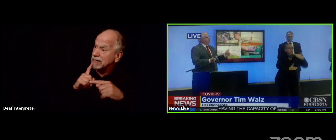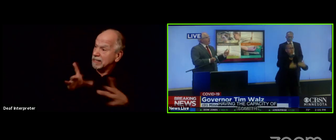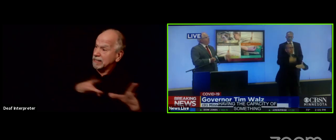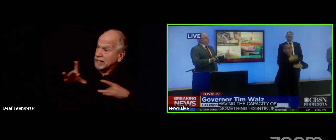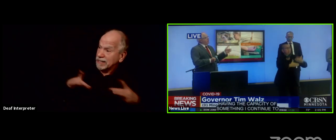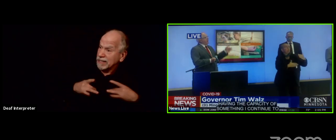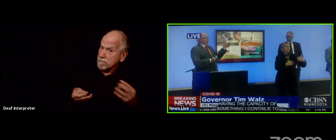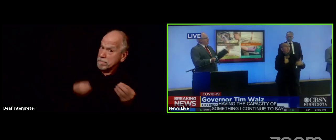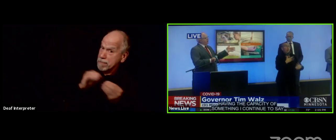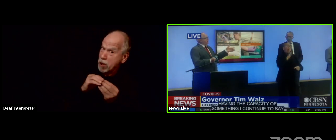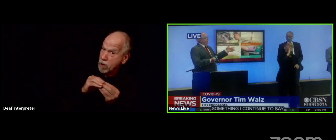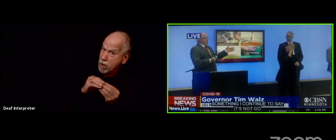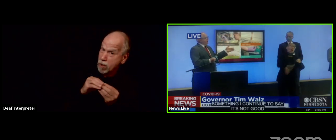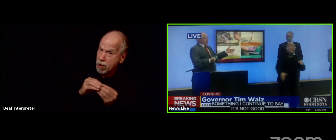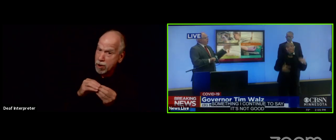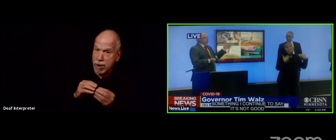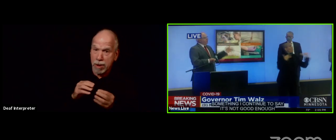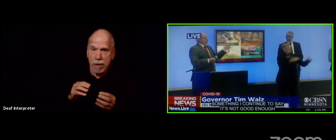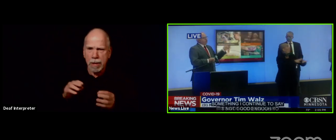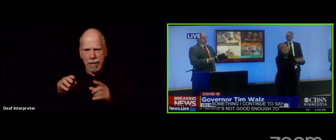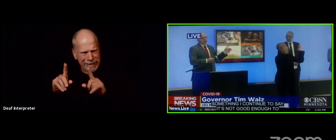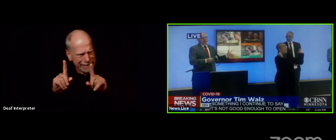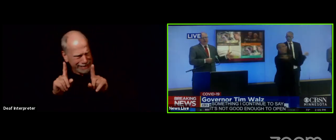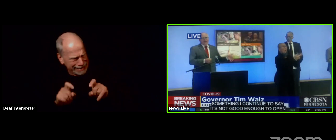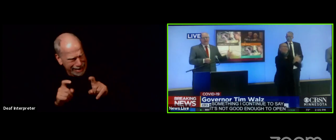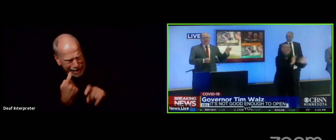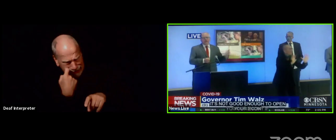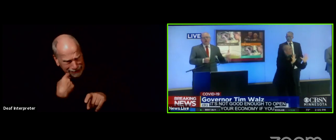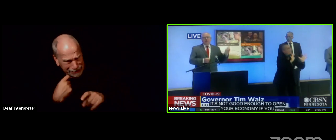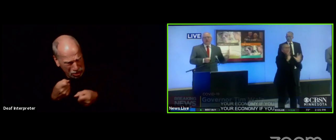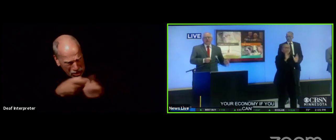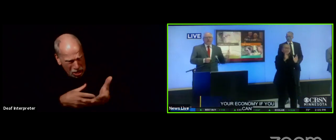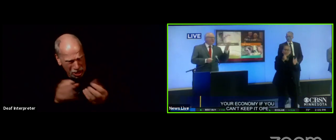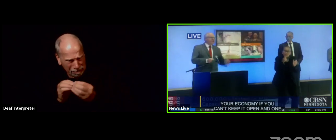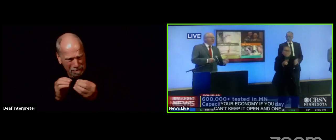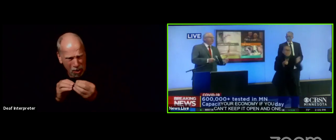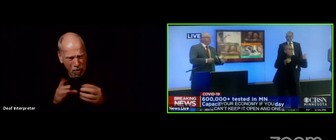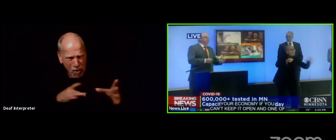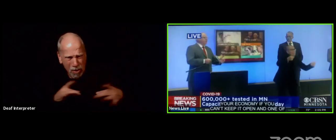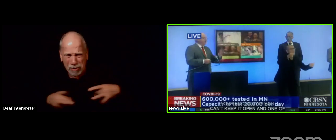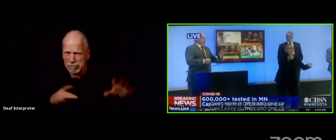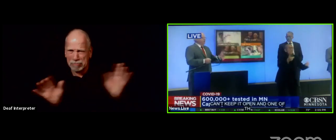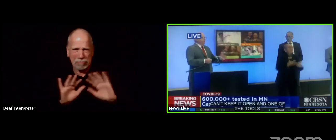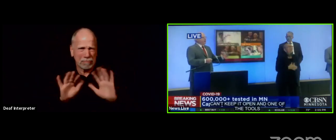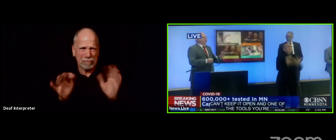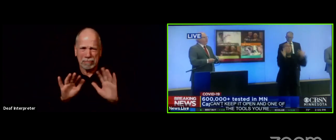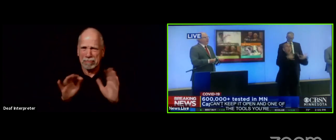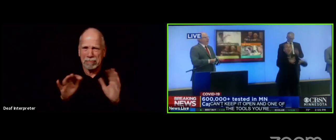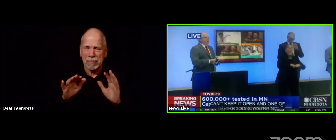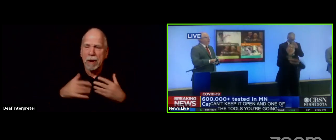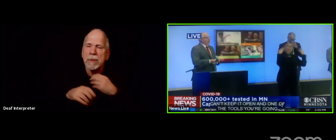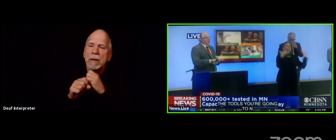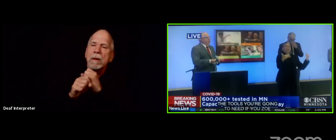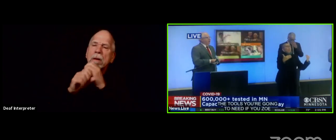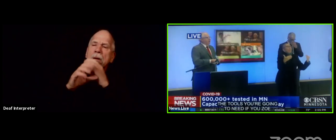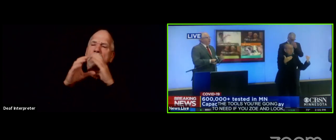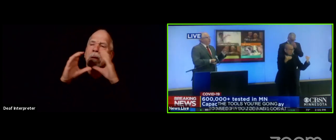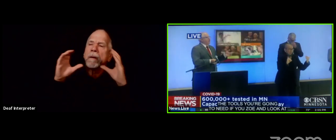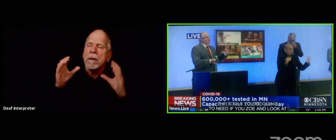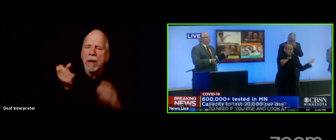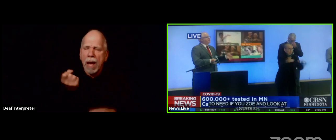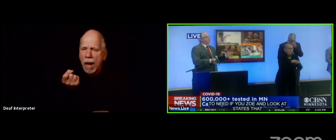your economy if you can't keep it open. And one of the tools you're going to need, if you go and look at states that are having problems right now,